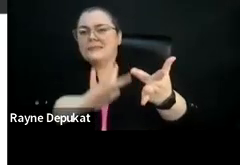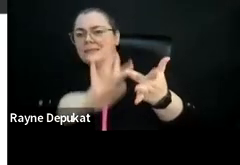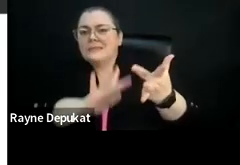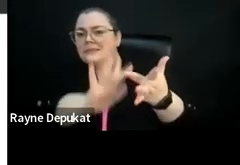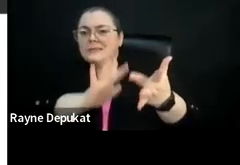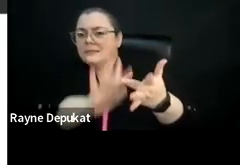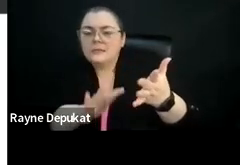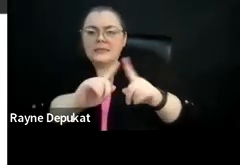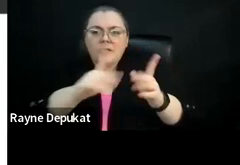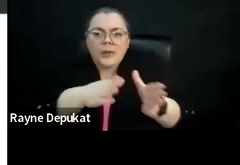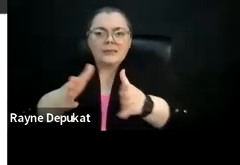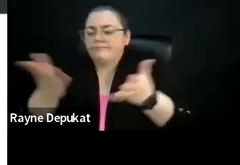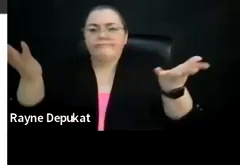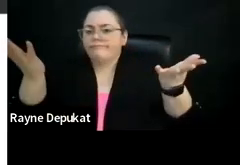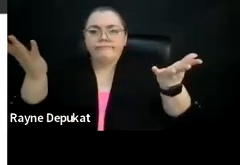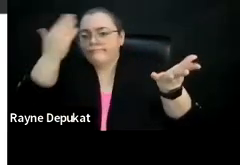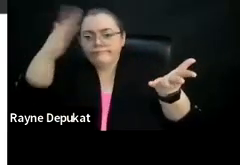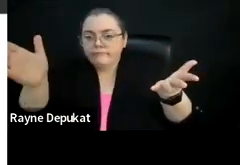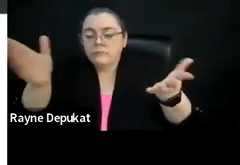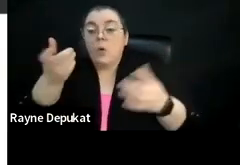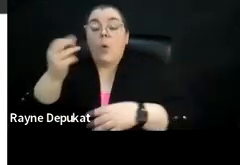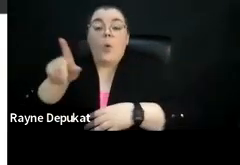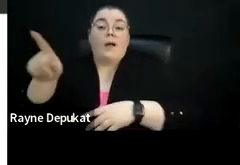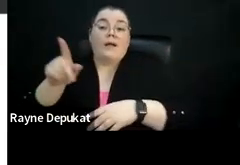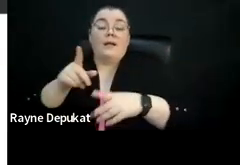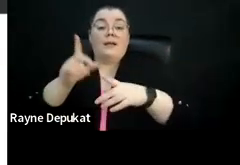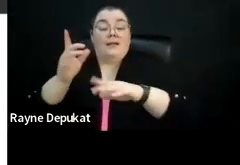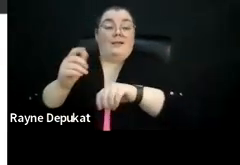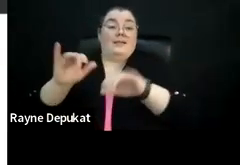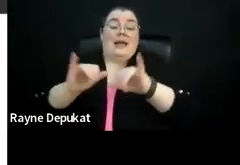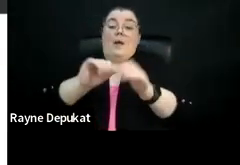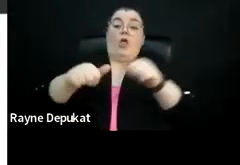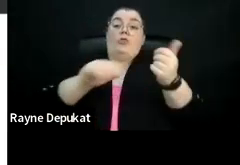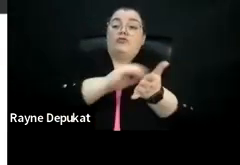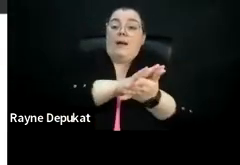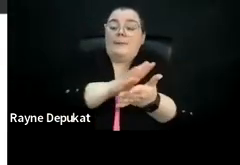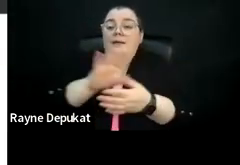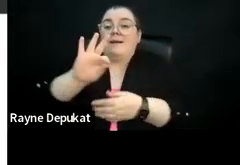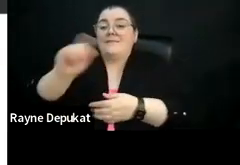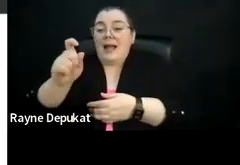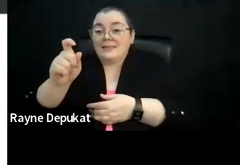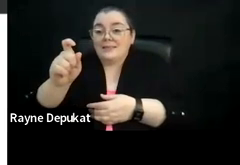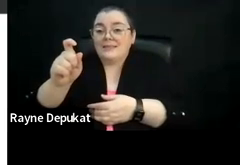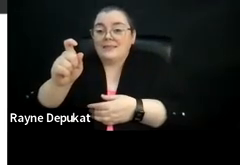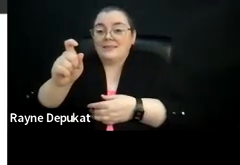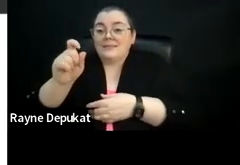it's confirmed because they will reach out to the commission and there's no response. Or in the other